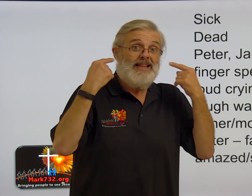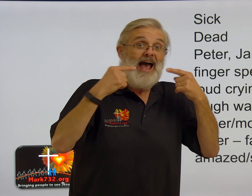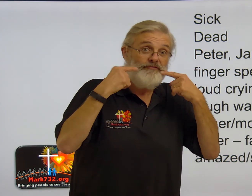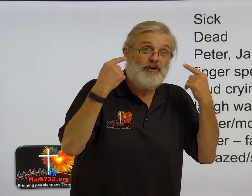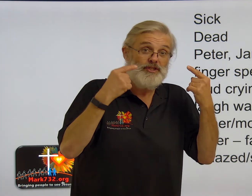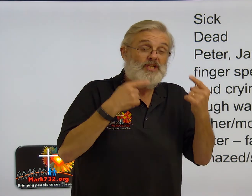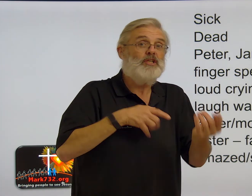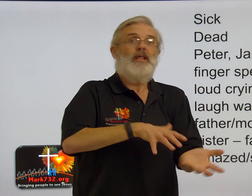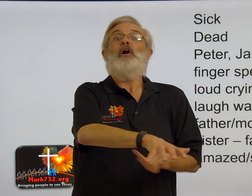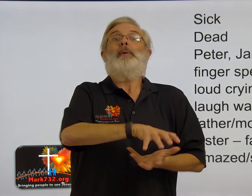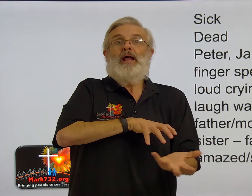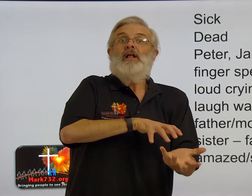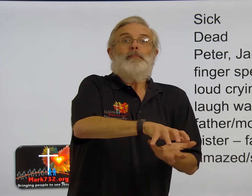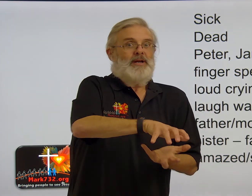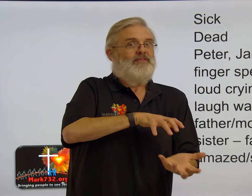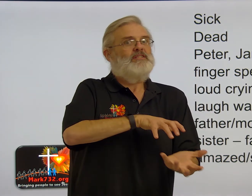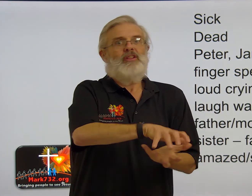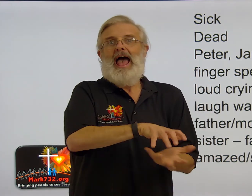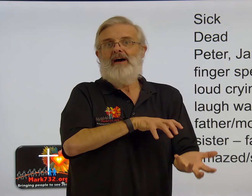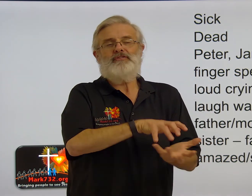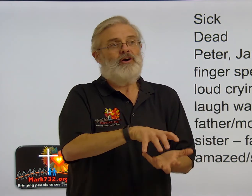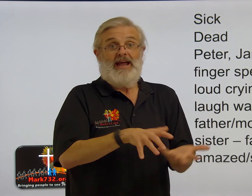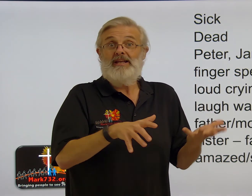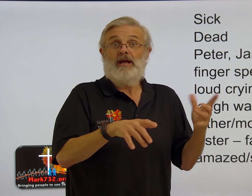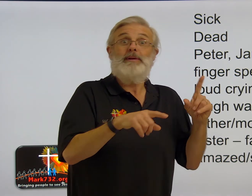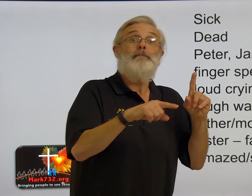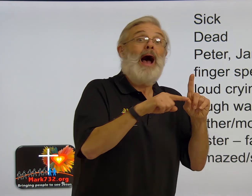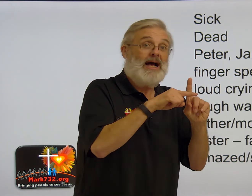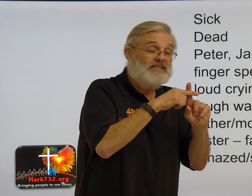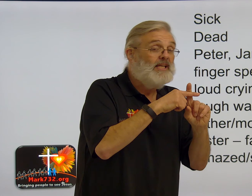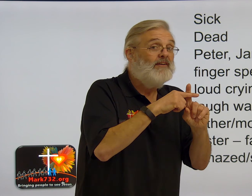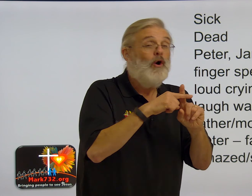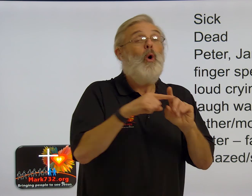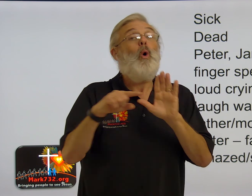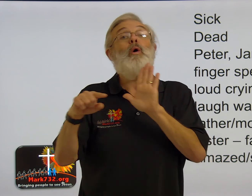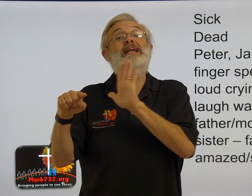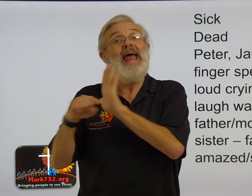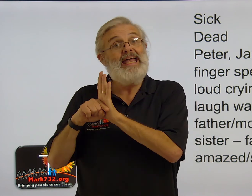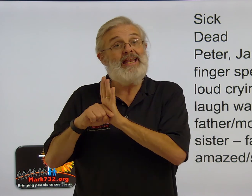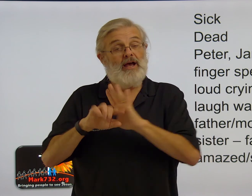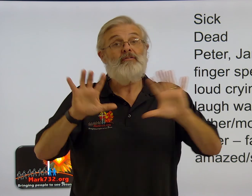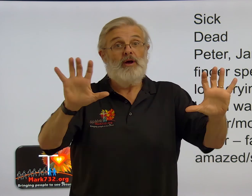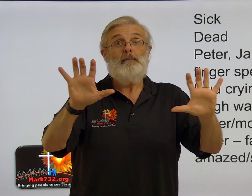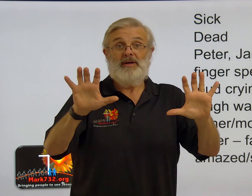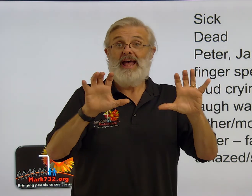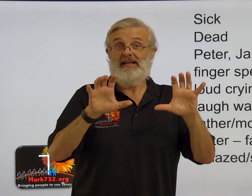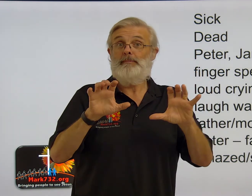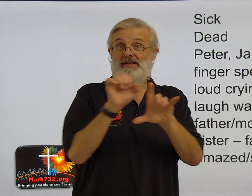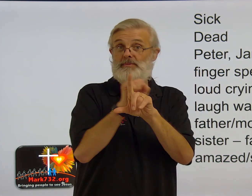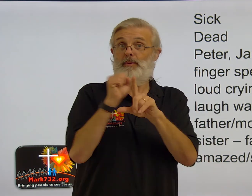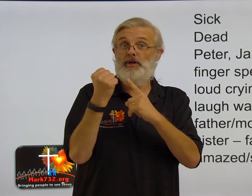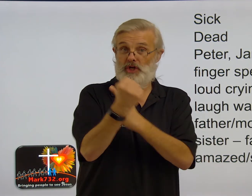laughter is just a little bit, but if it's laughter, and it can be positive or negative, but that depends upon your